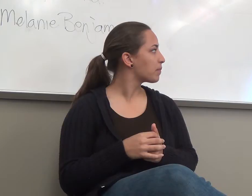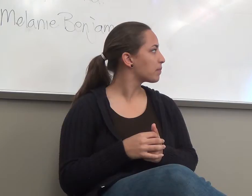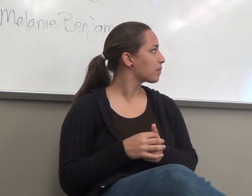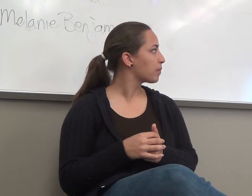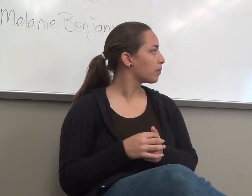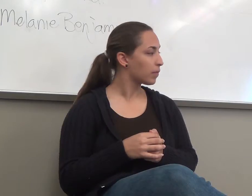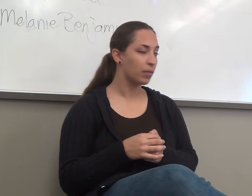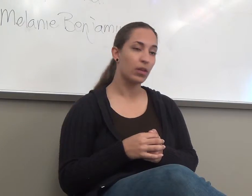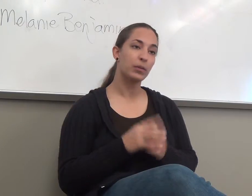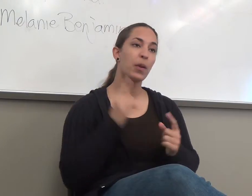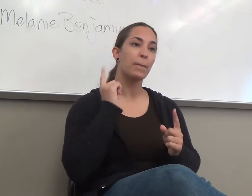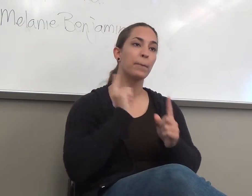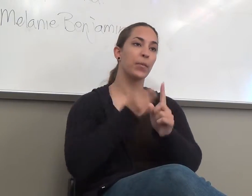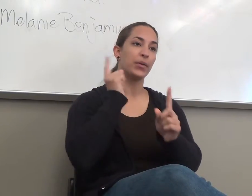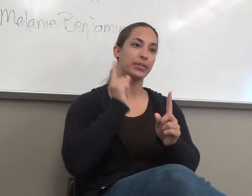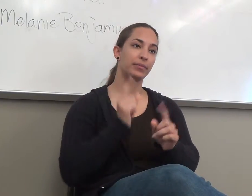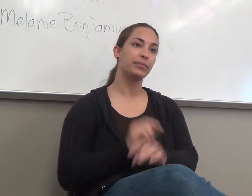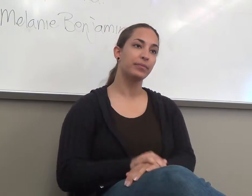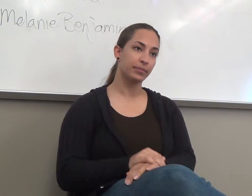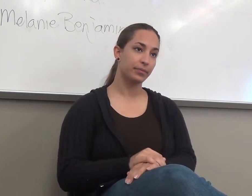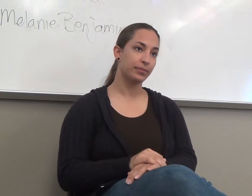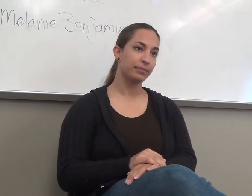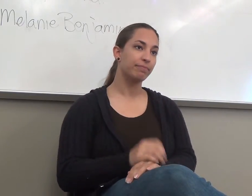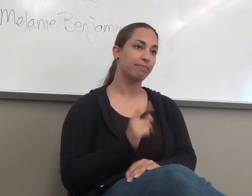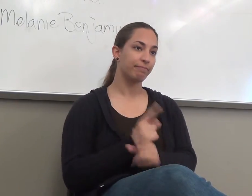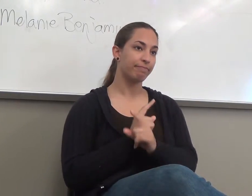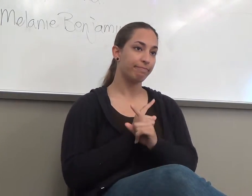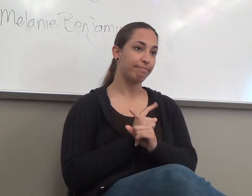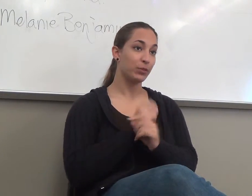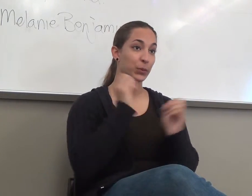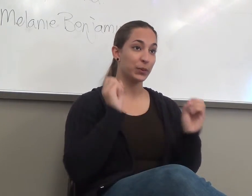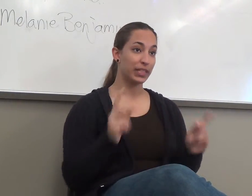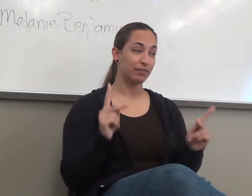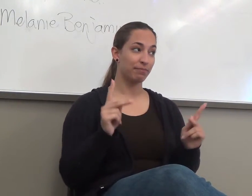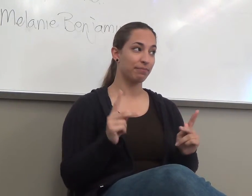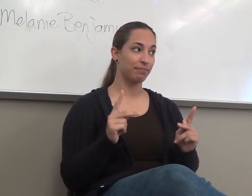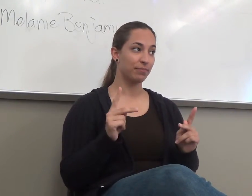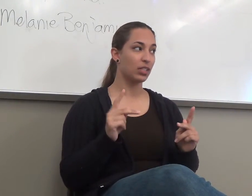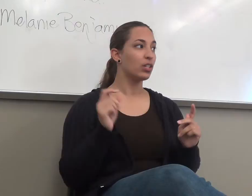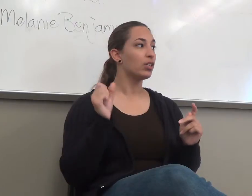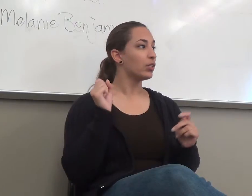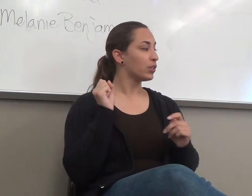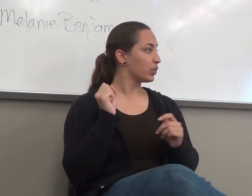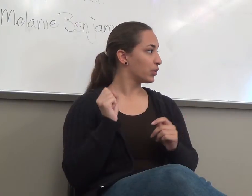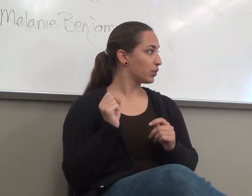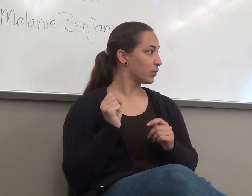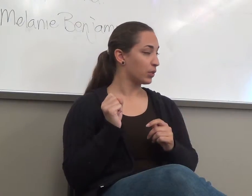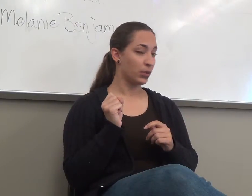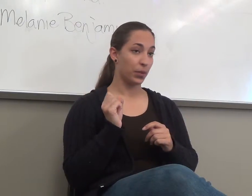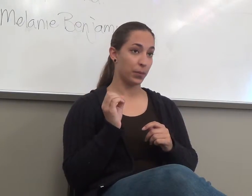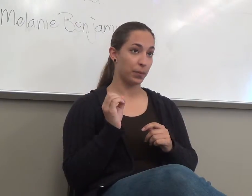a point. Okay? All right. So what's the